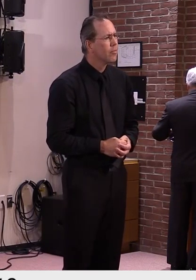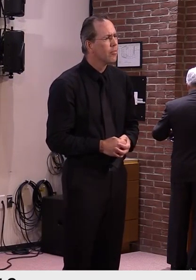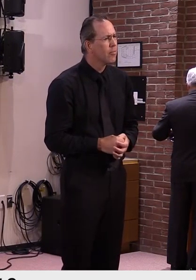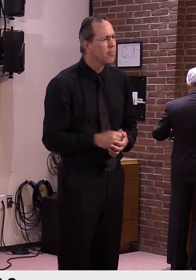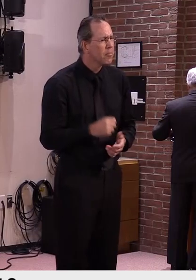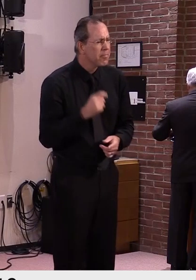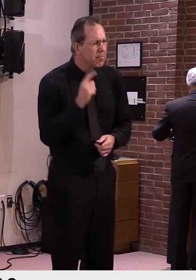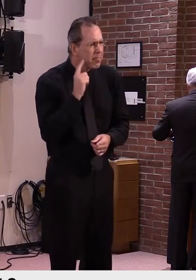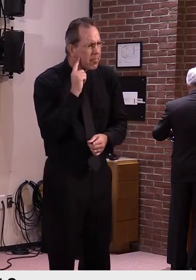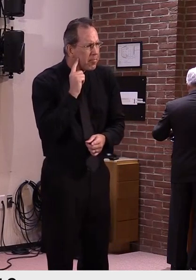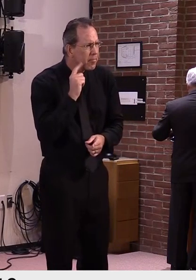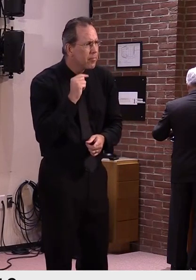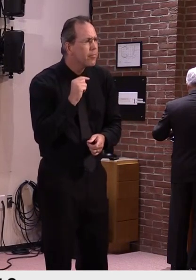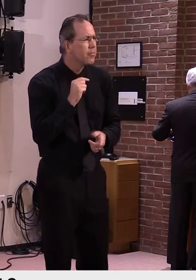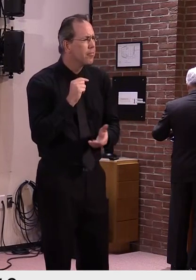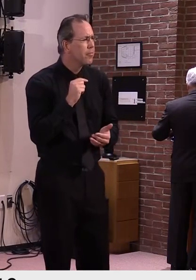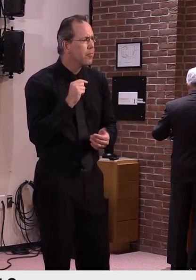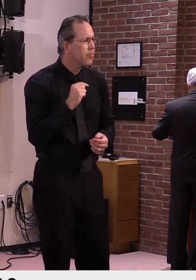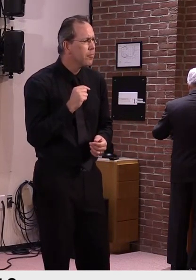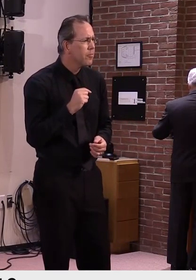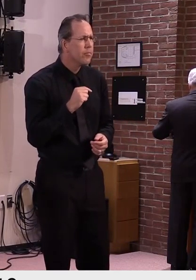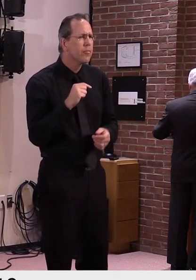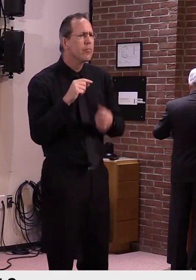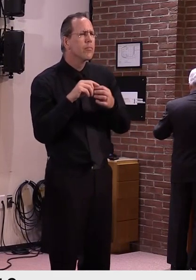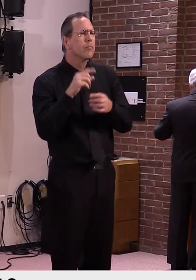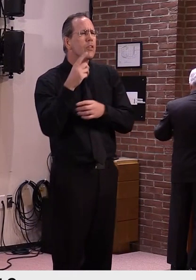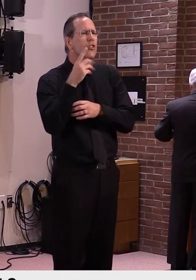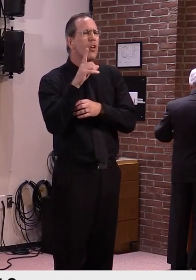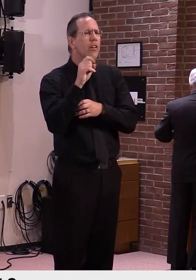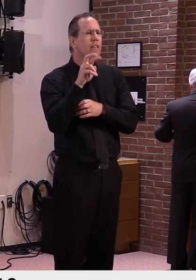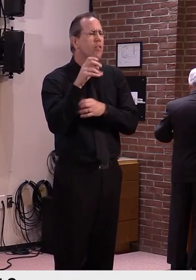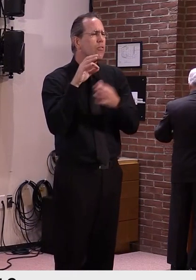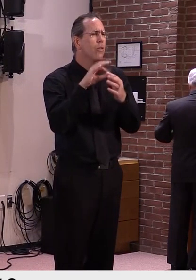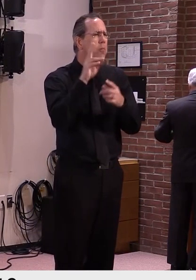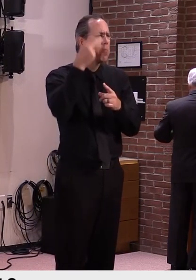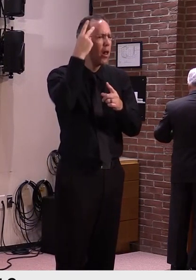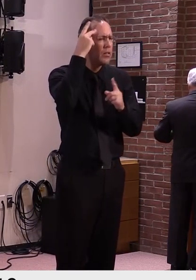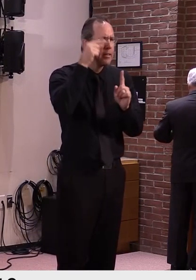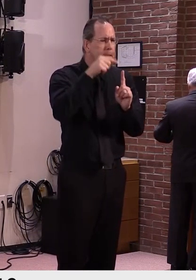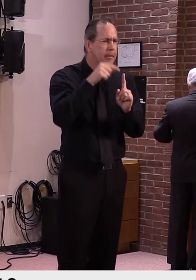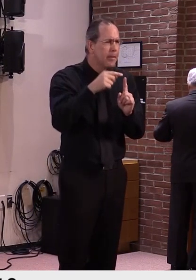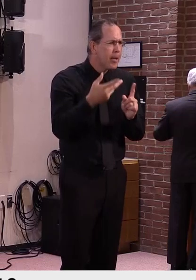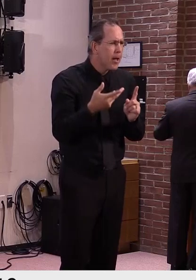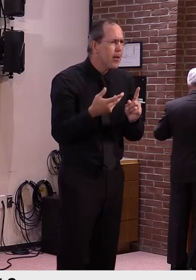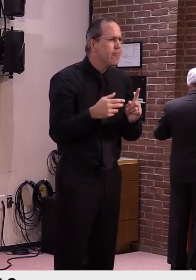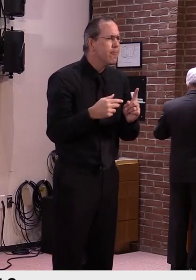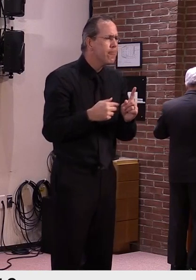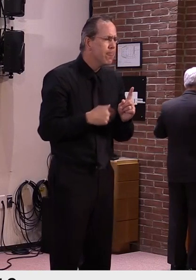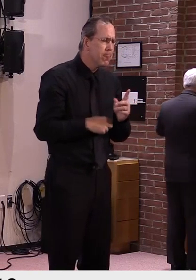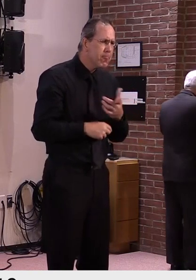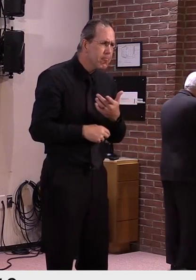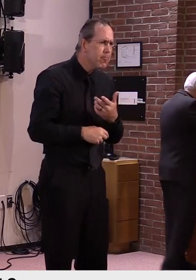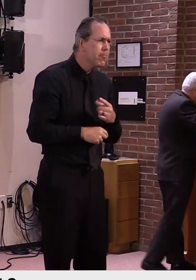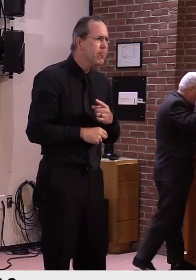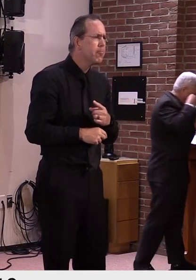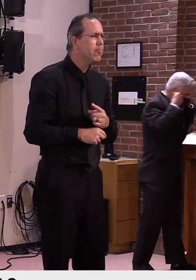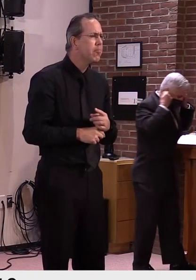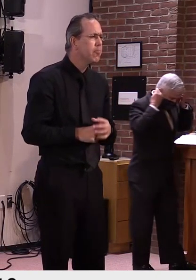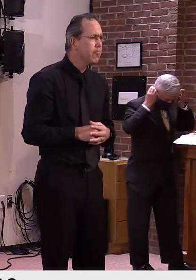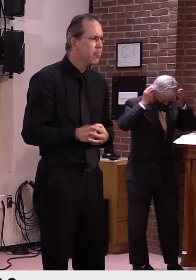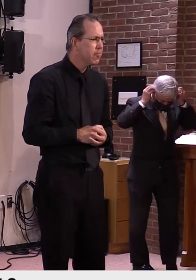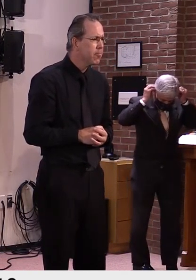Are you personally of the belief that politics is playing an undue role in the formation of guidance or other policy